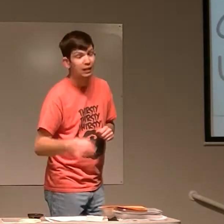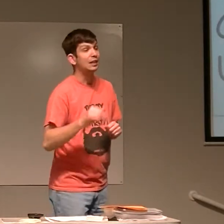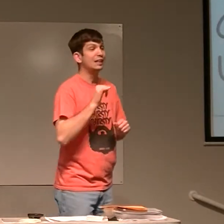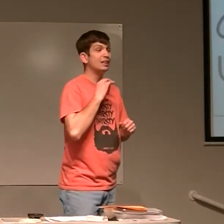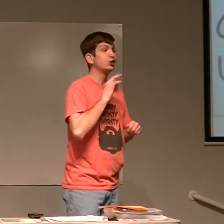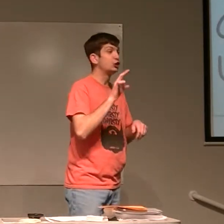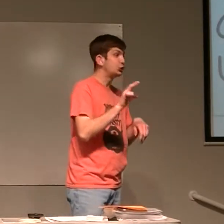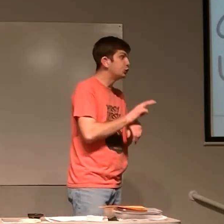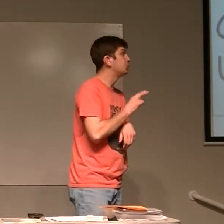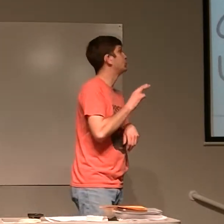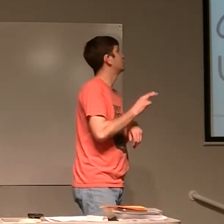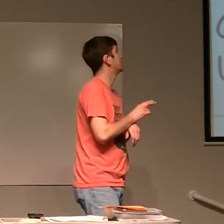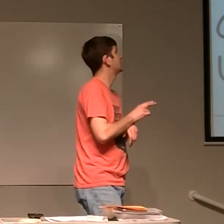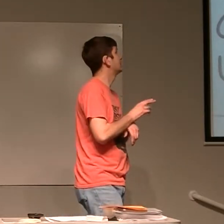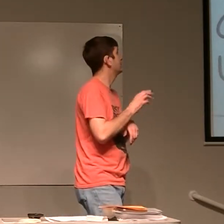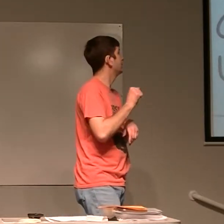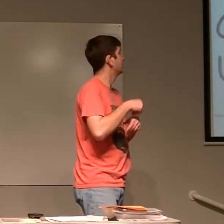It is used in